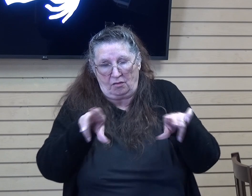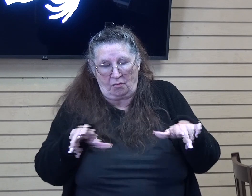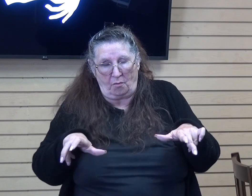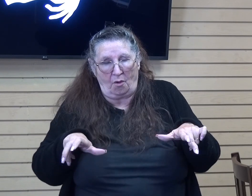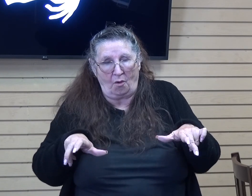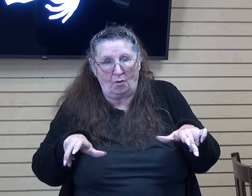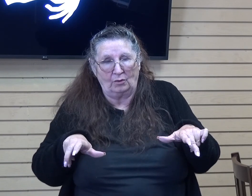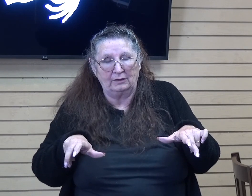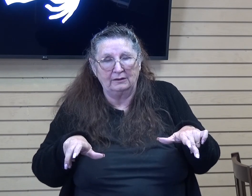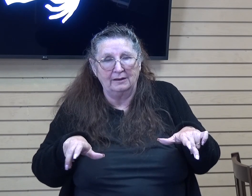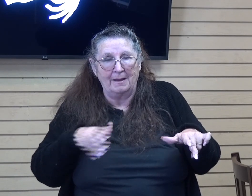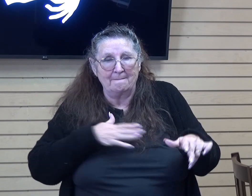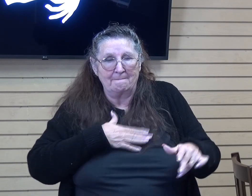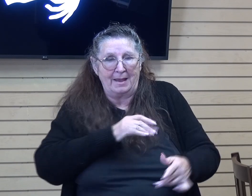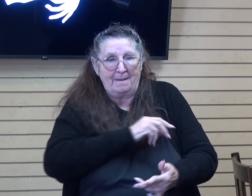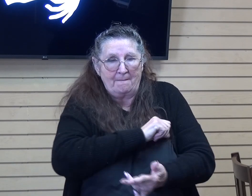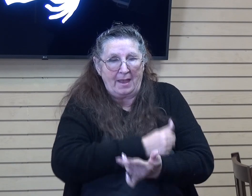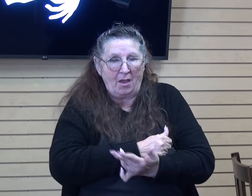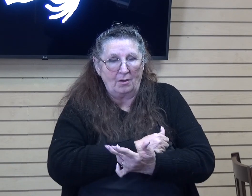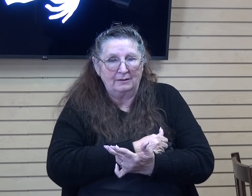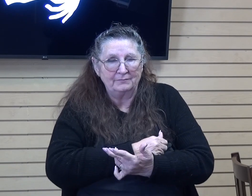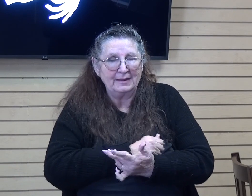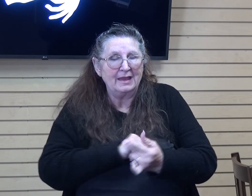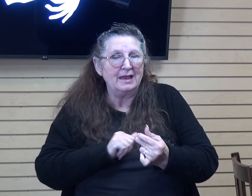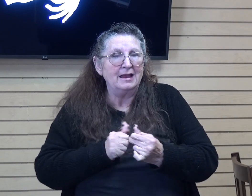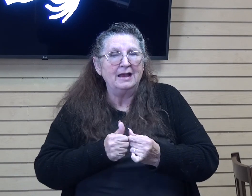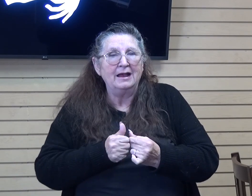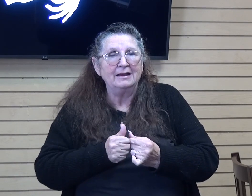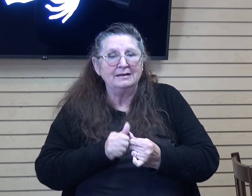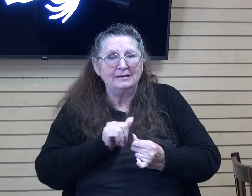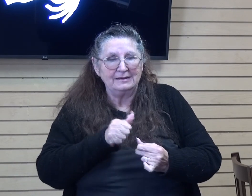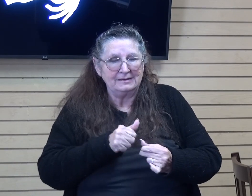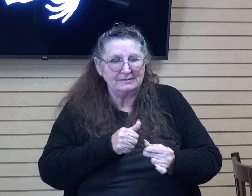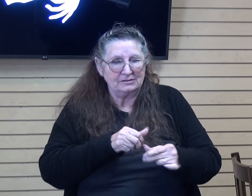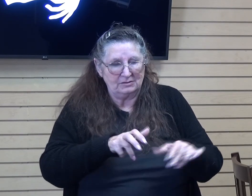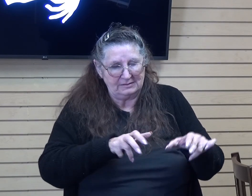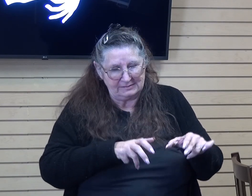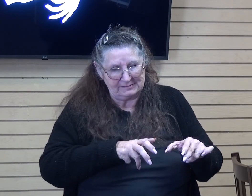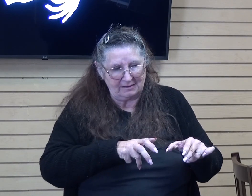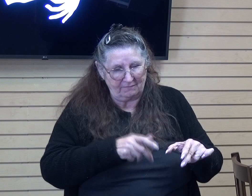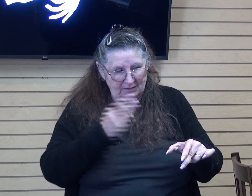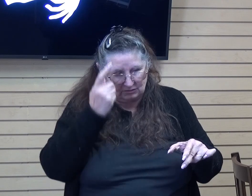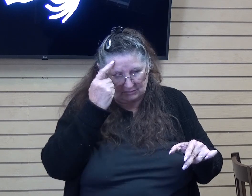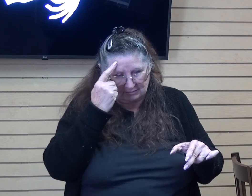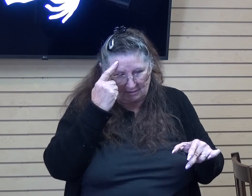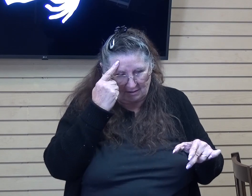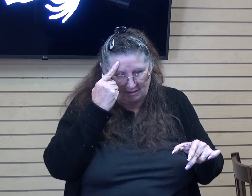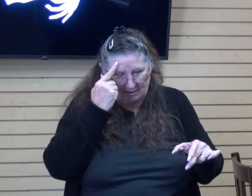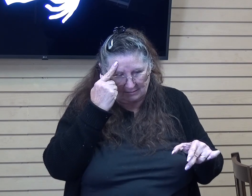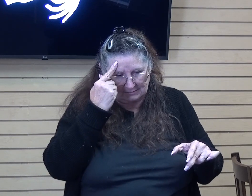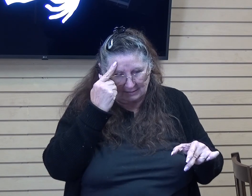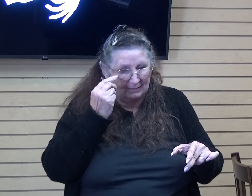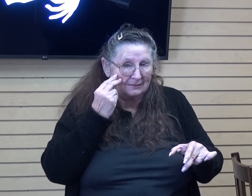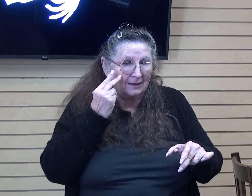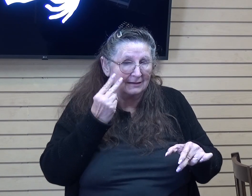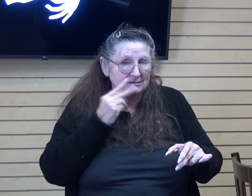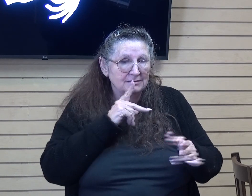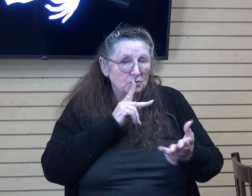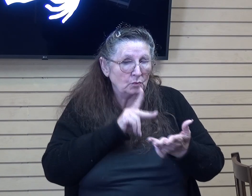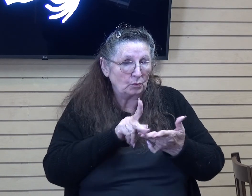could be masked by his own selfishness and not kind of look at the obvious and lose his